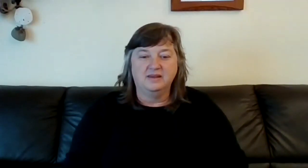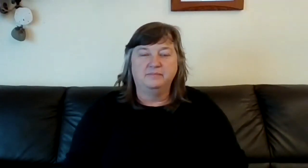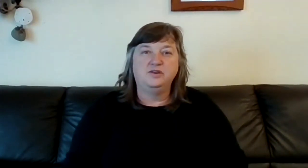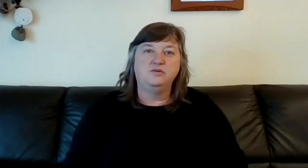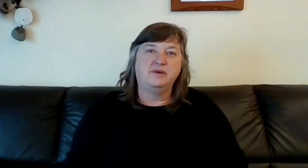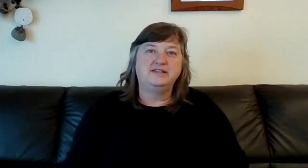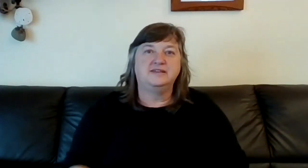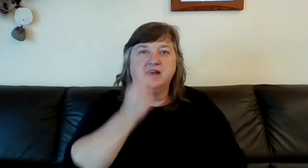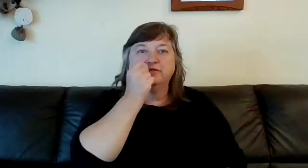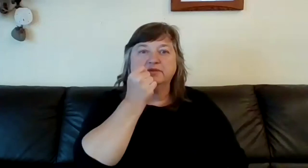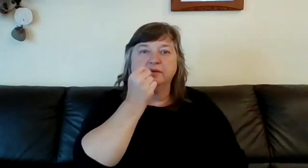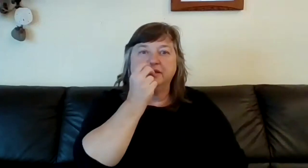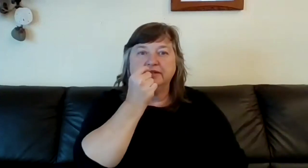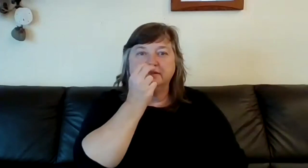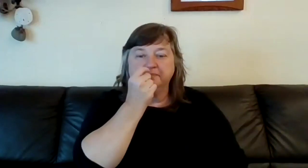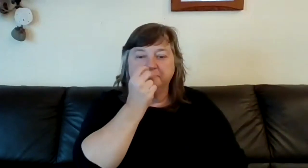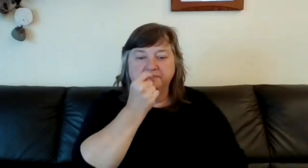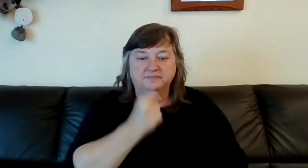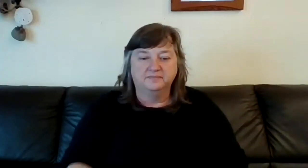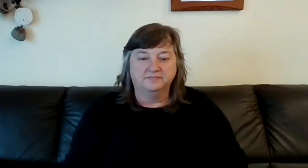But you might see that from some kids.